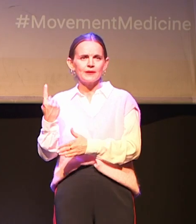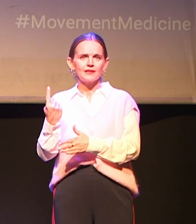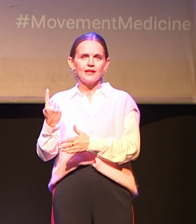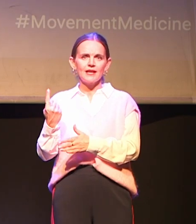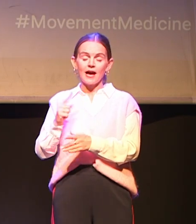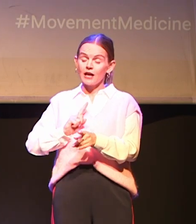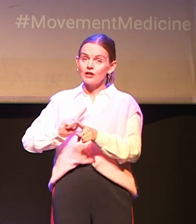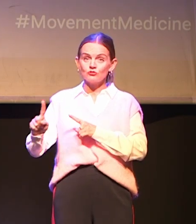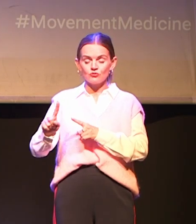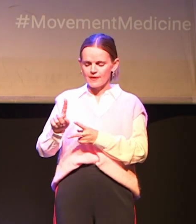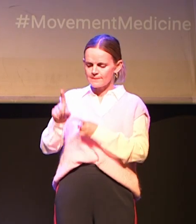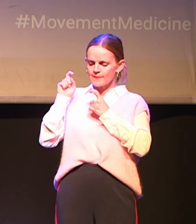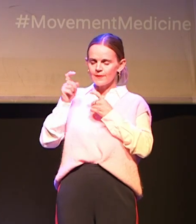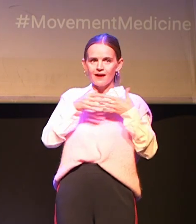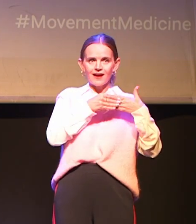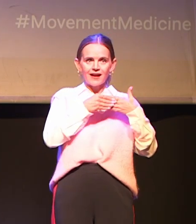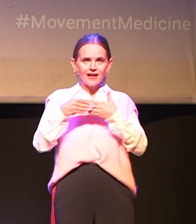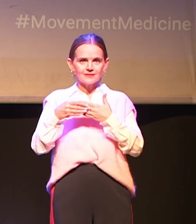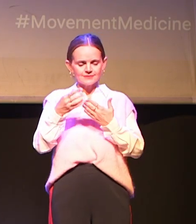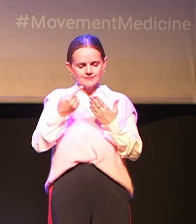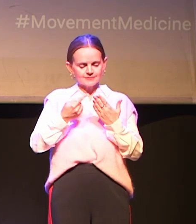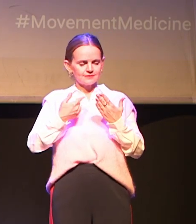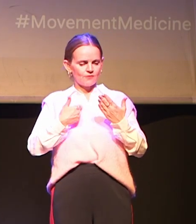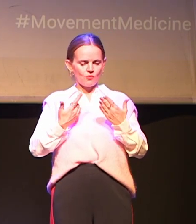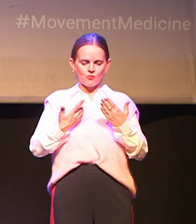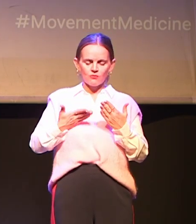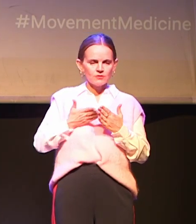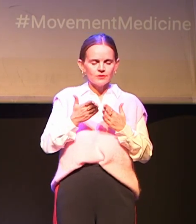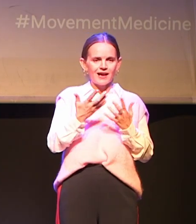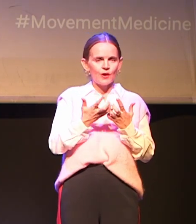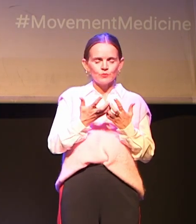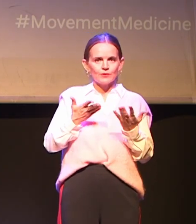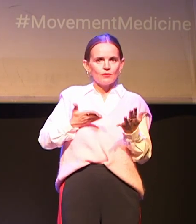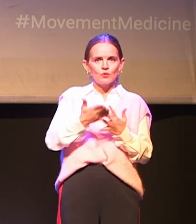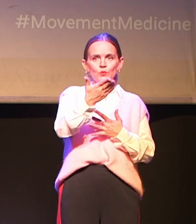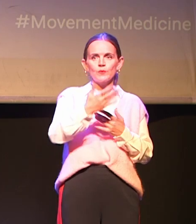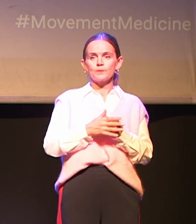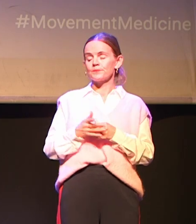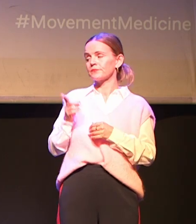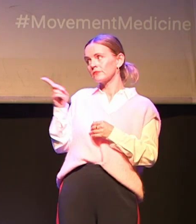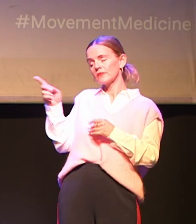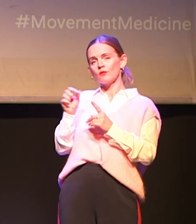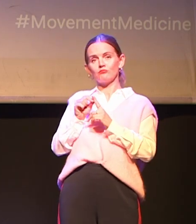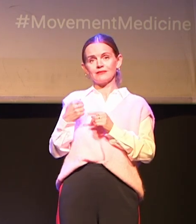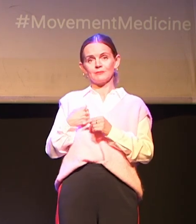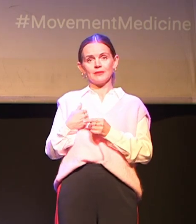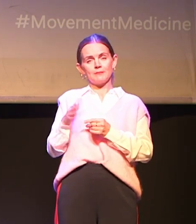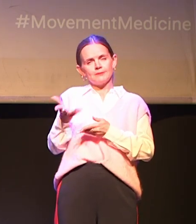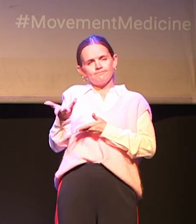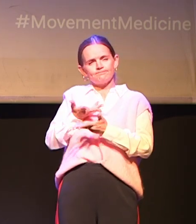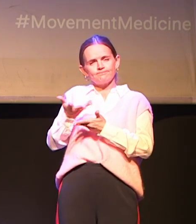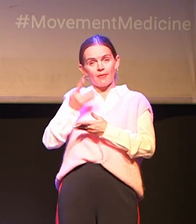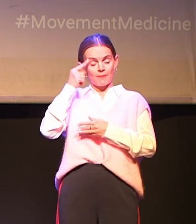this moment. But navigate this moment, and this is really like Prentis and I were talking the other day, and when we were thinking about